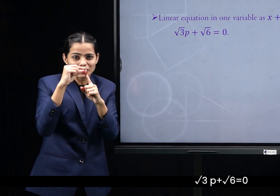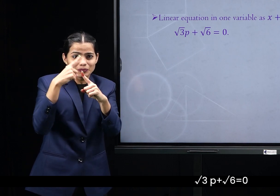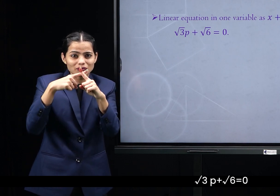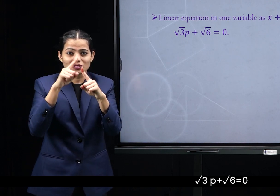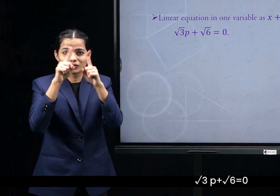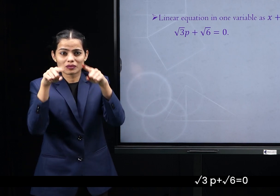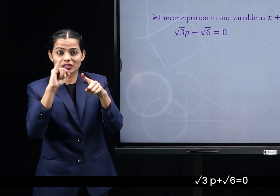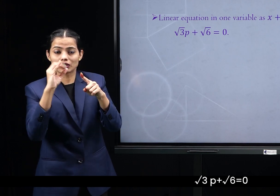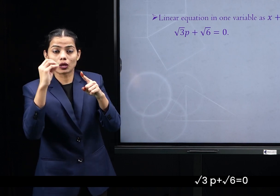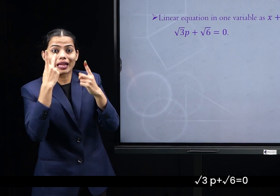is equal to 0.